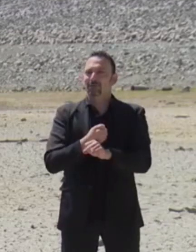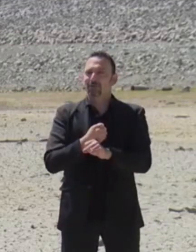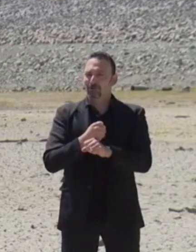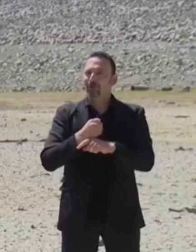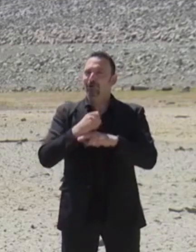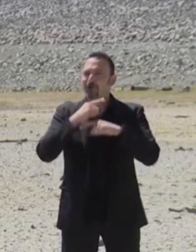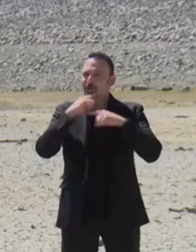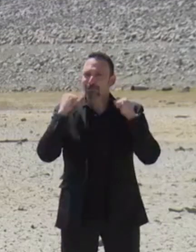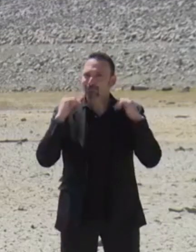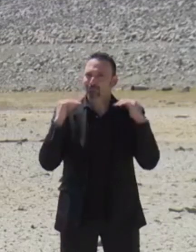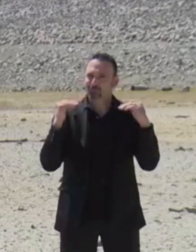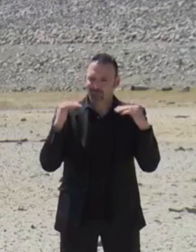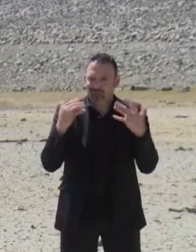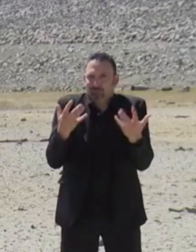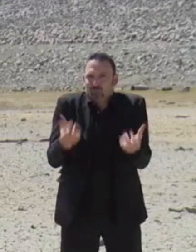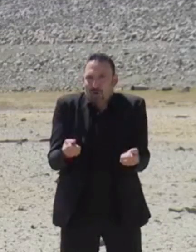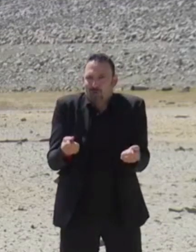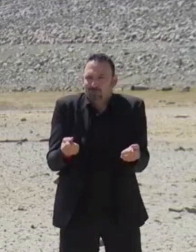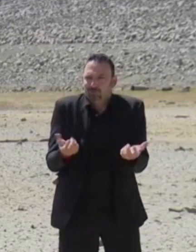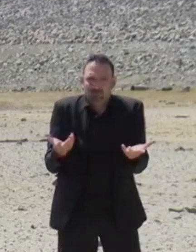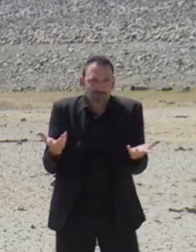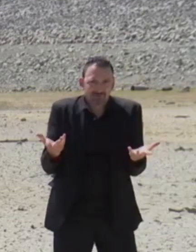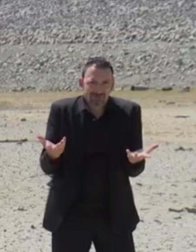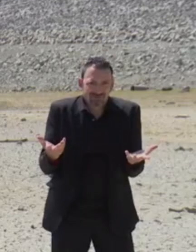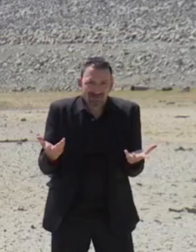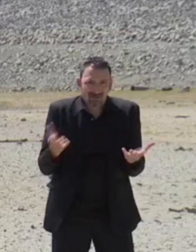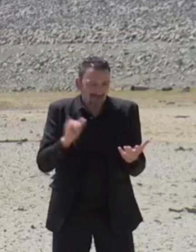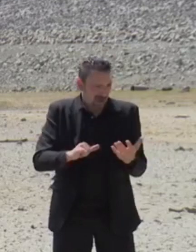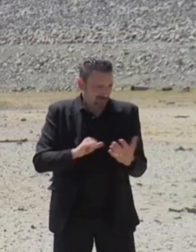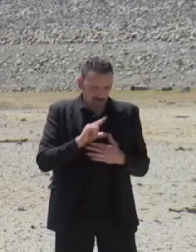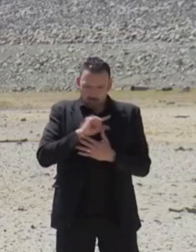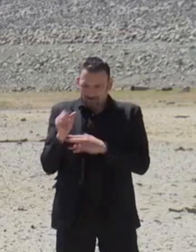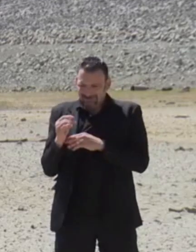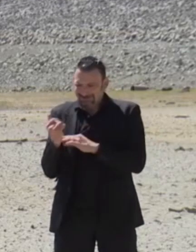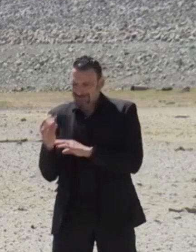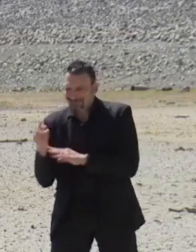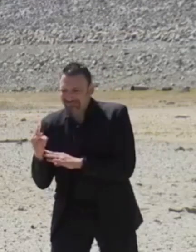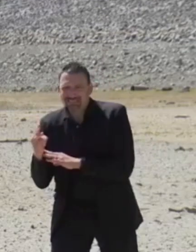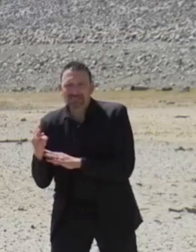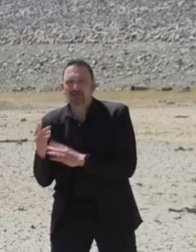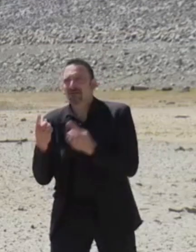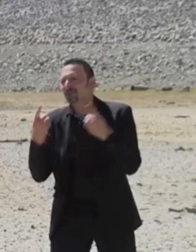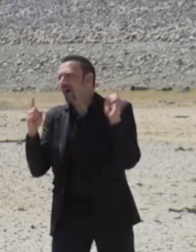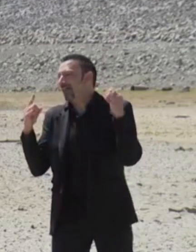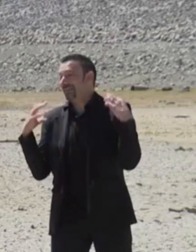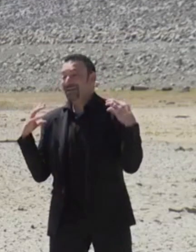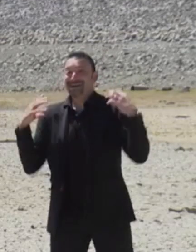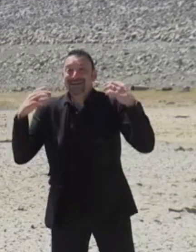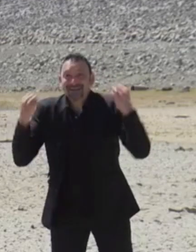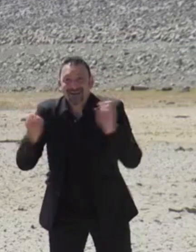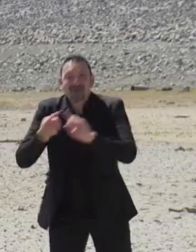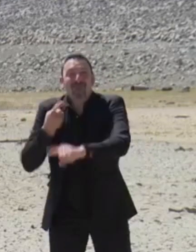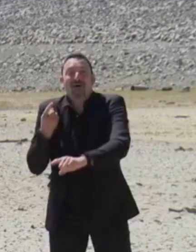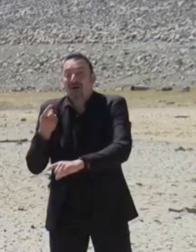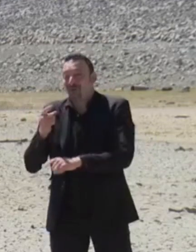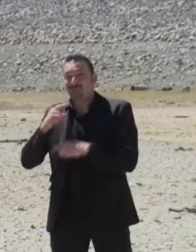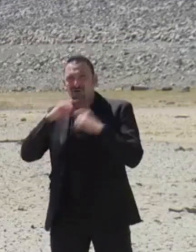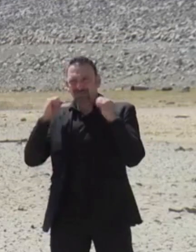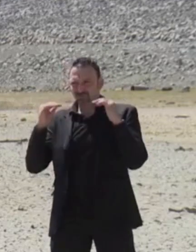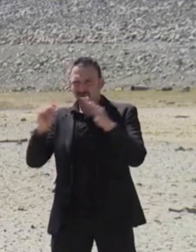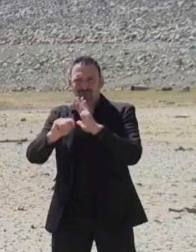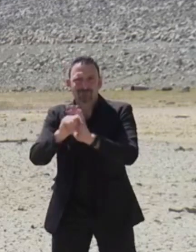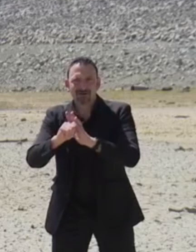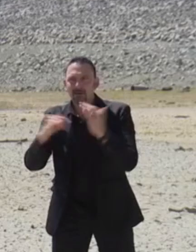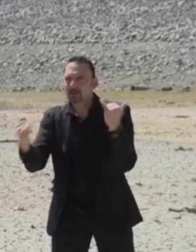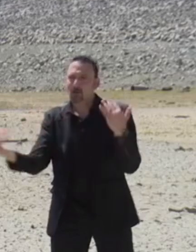2012 to 2016. We've barely been out of those drought conditions, and here we are entering back in